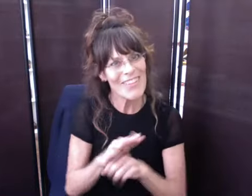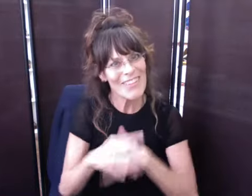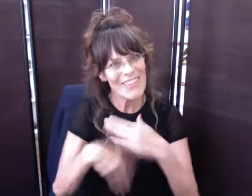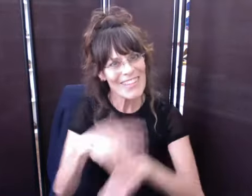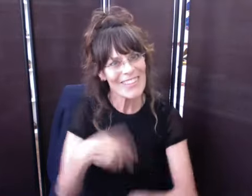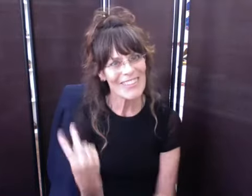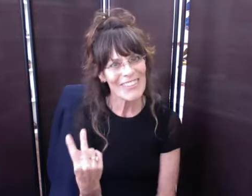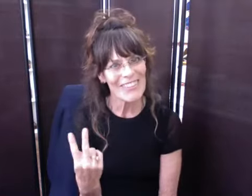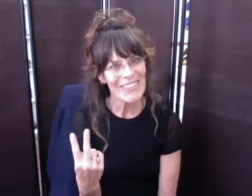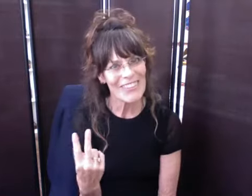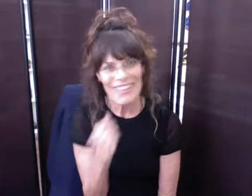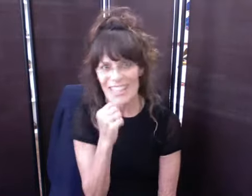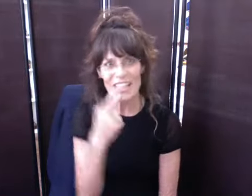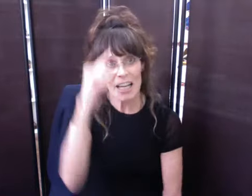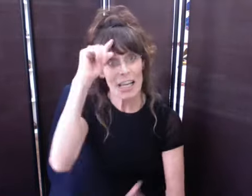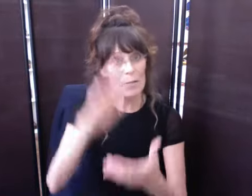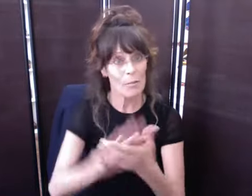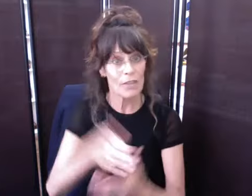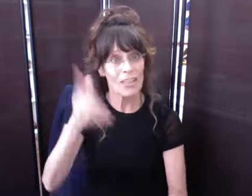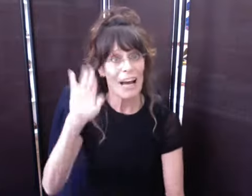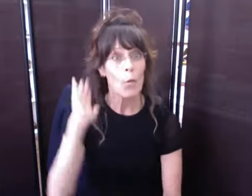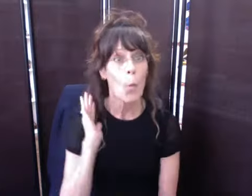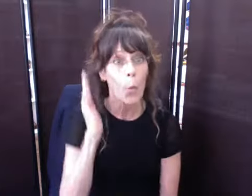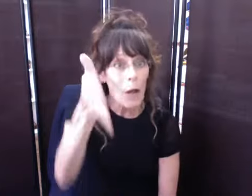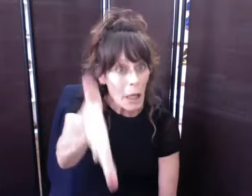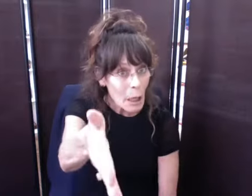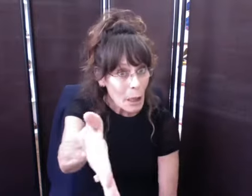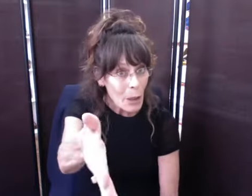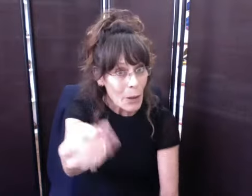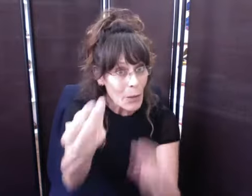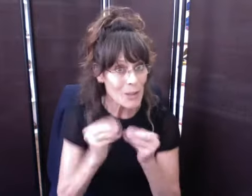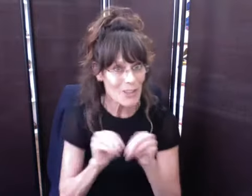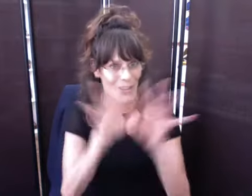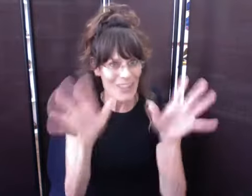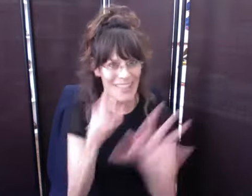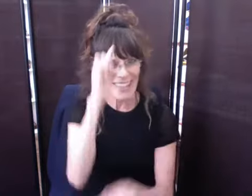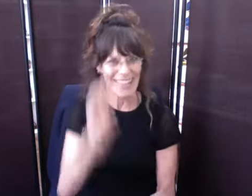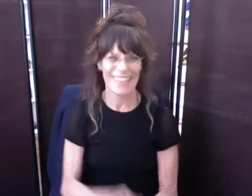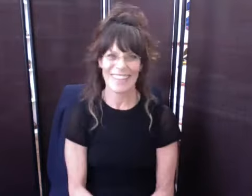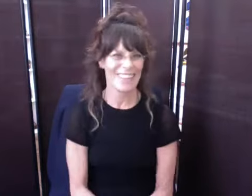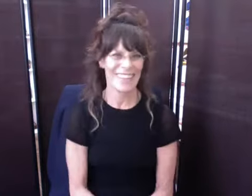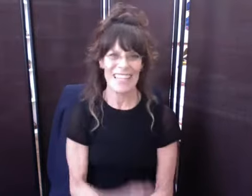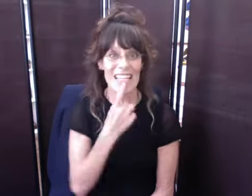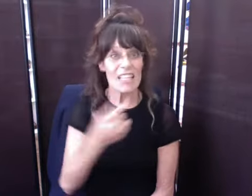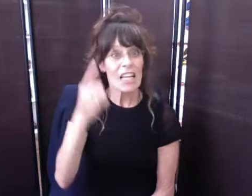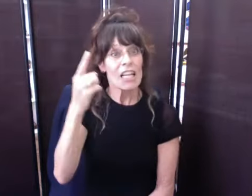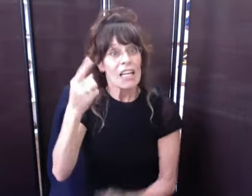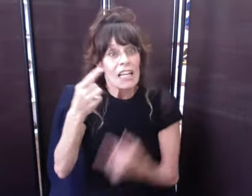doesn't say came to believe that God will restore me to sanity. It says came to believe that